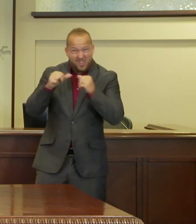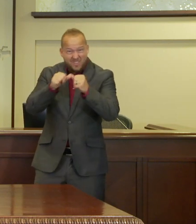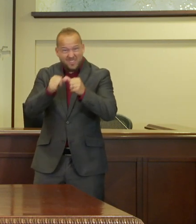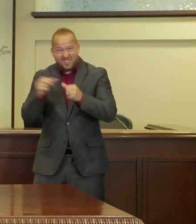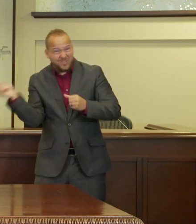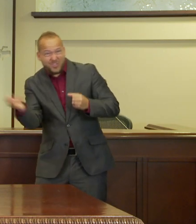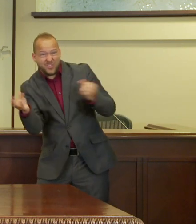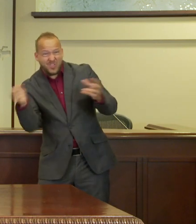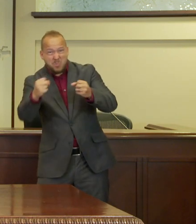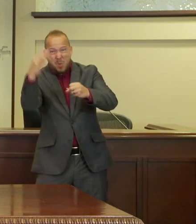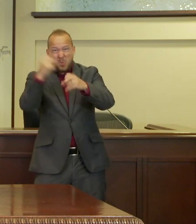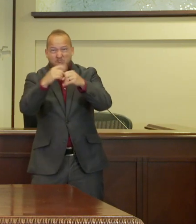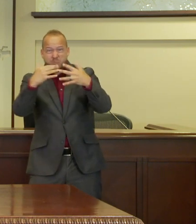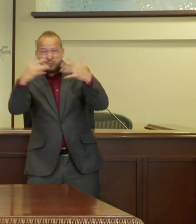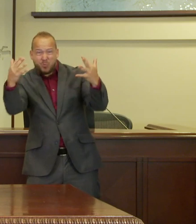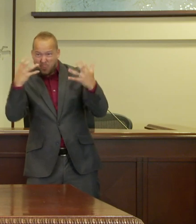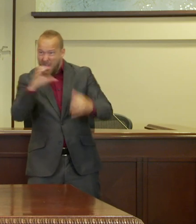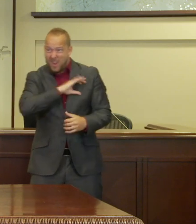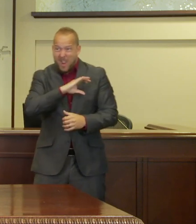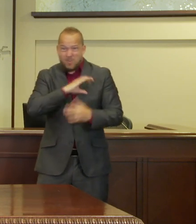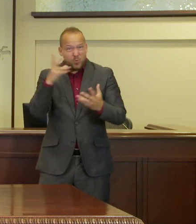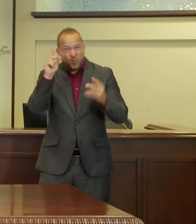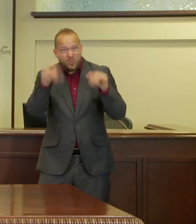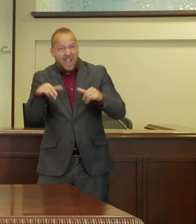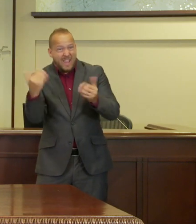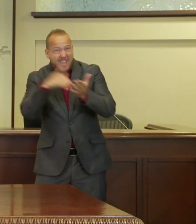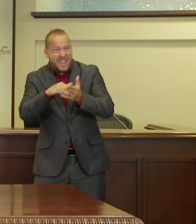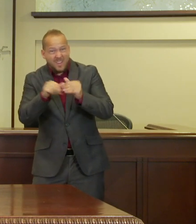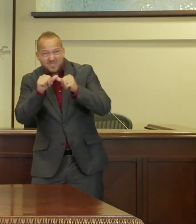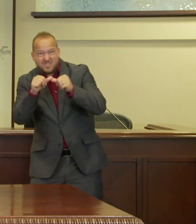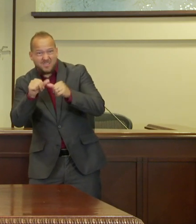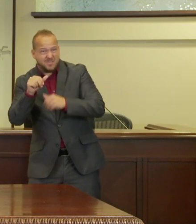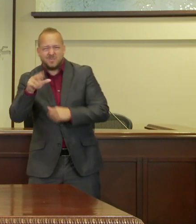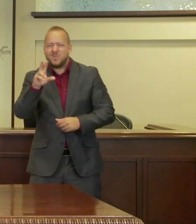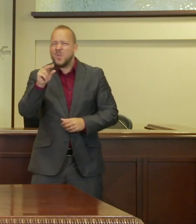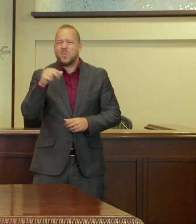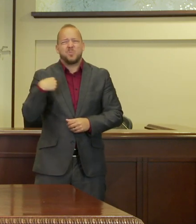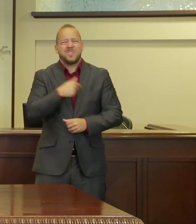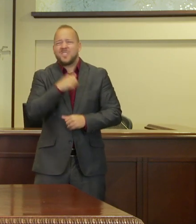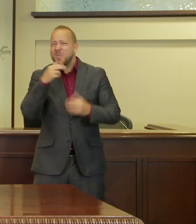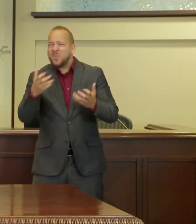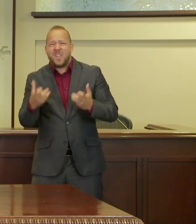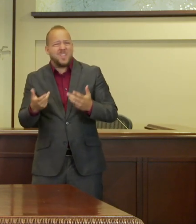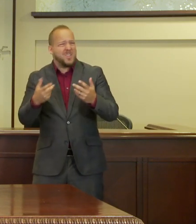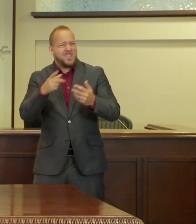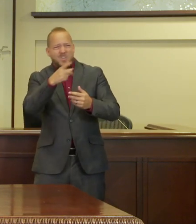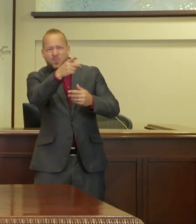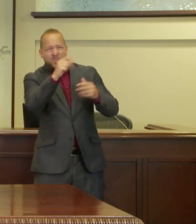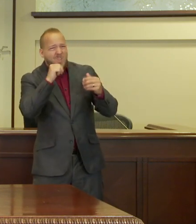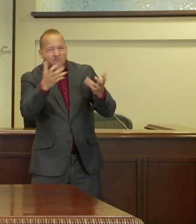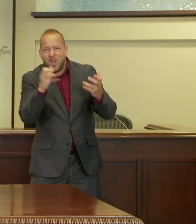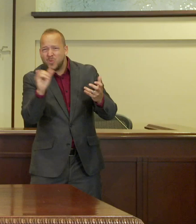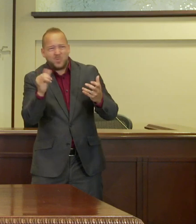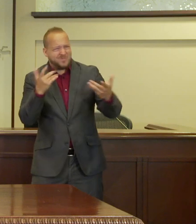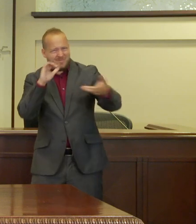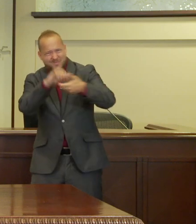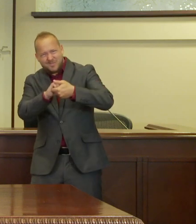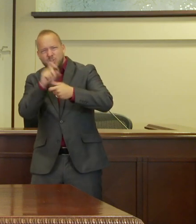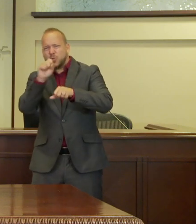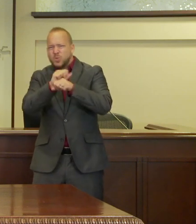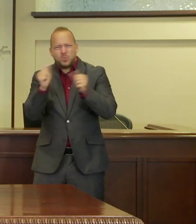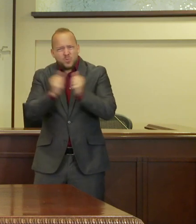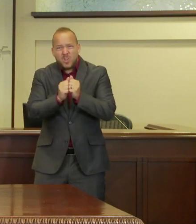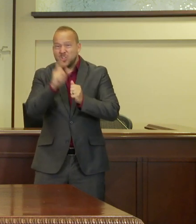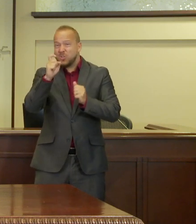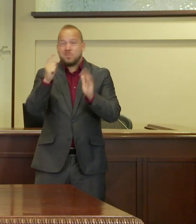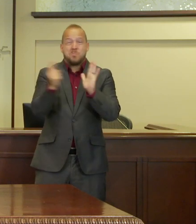police. And so I stand with those who say that we should ban the use